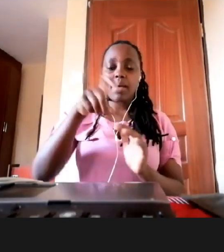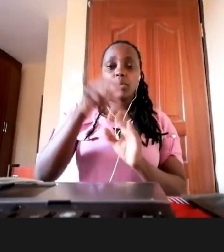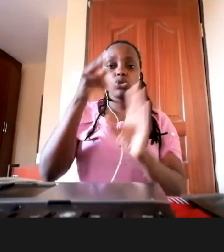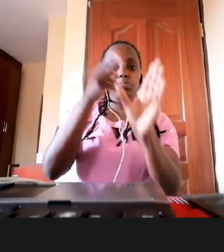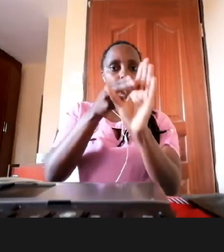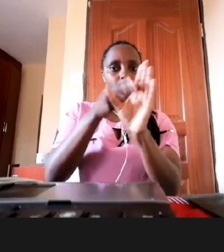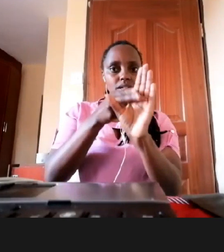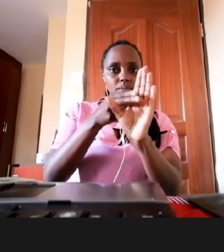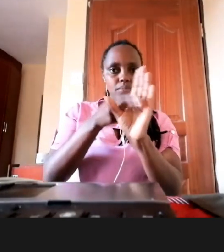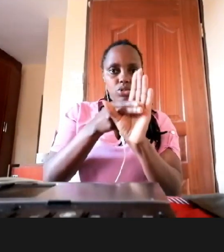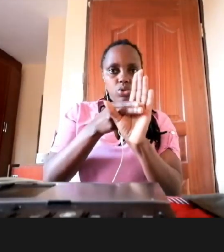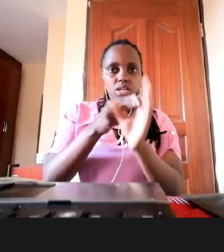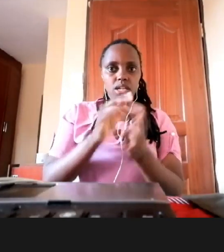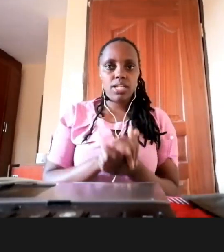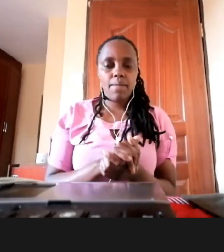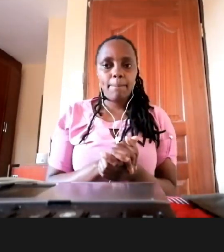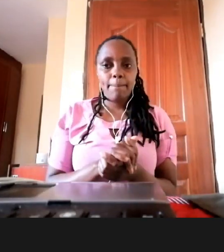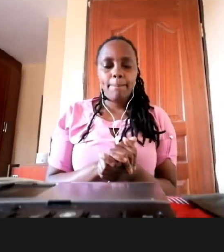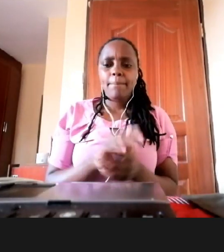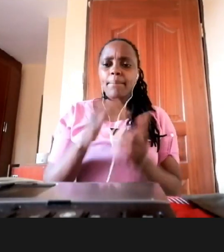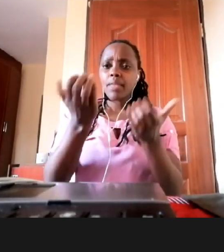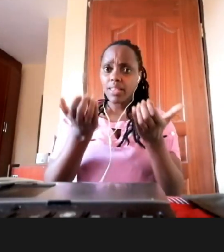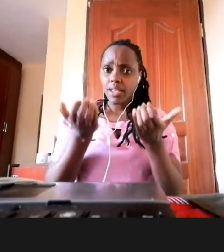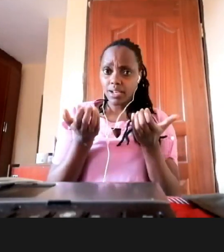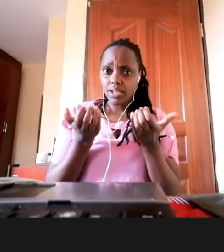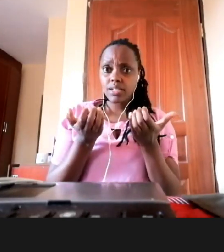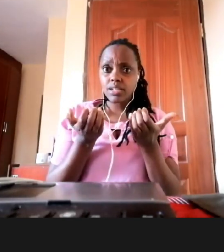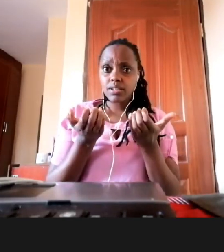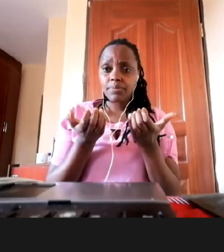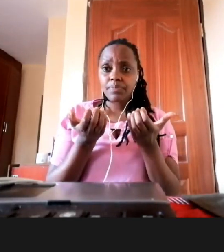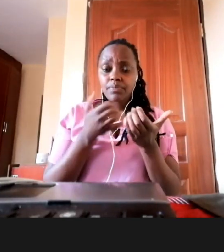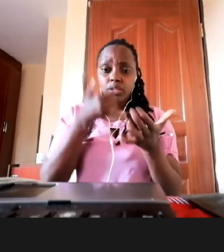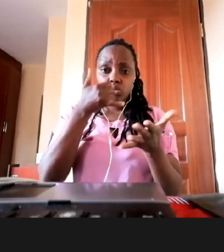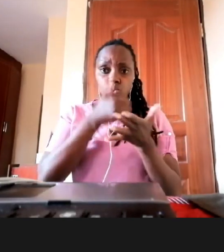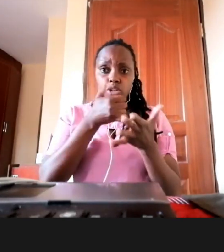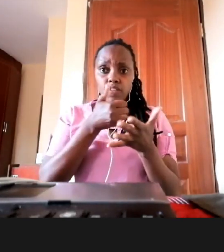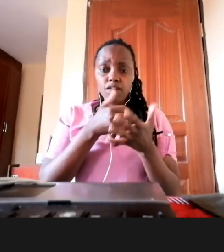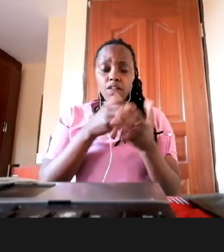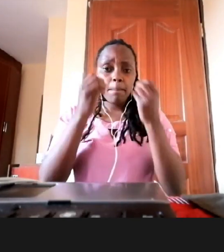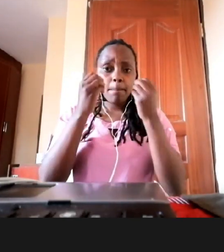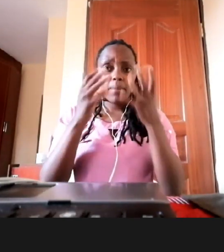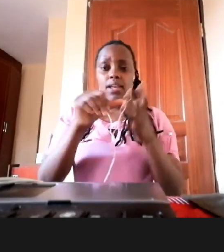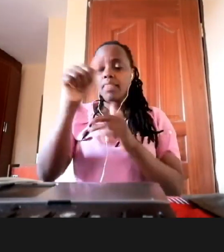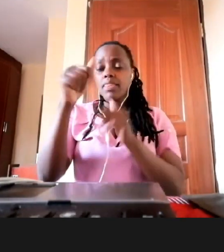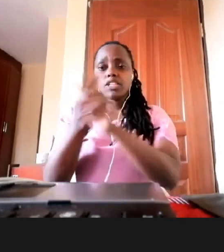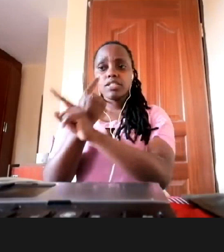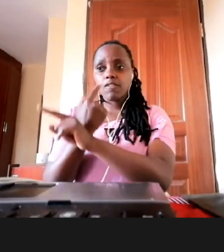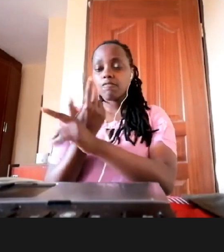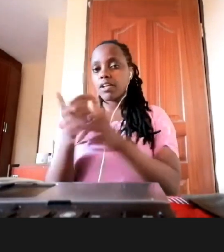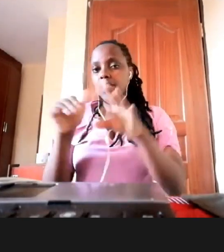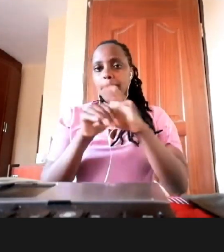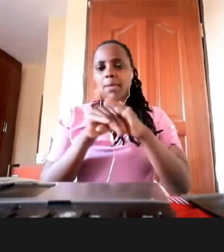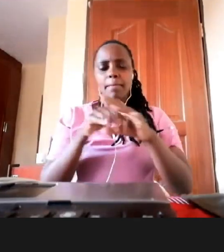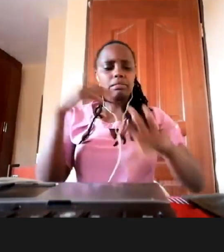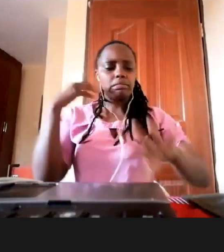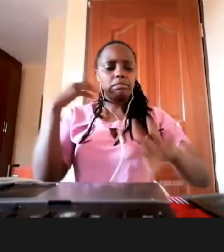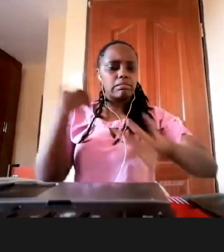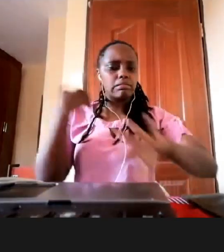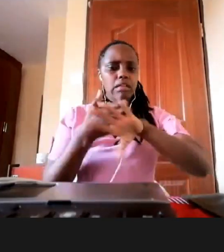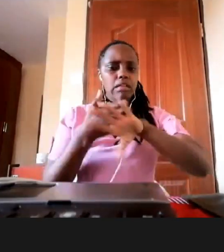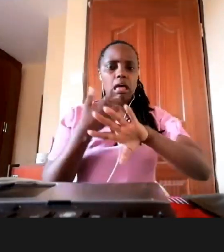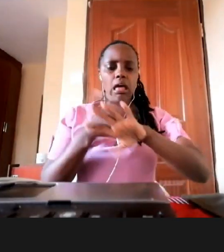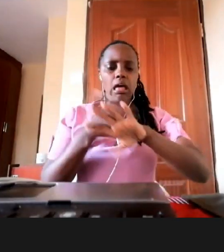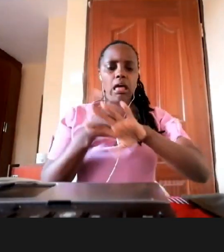participatory. They need to involve many other actors. It's difficult for somebody,